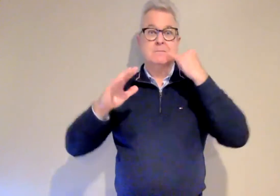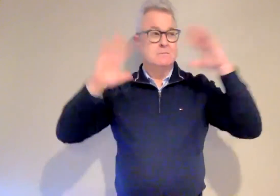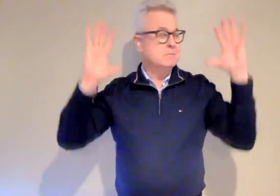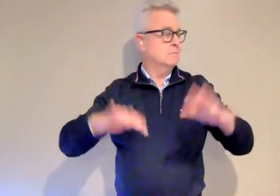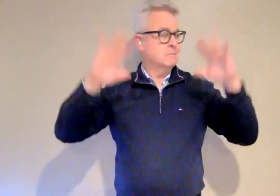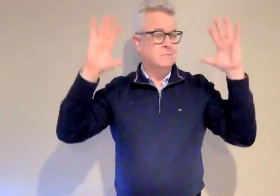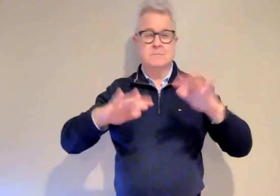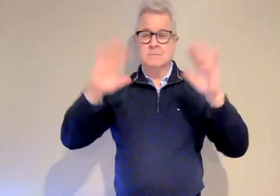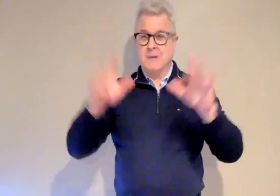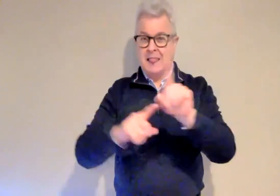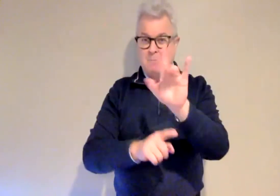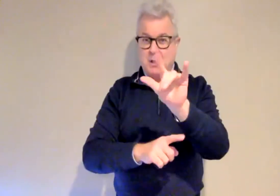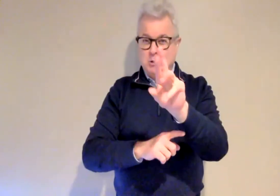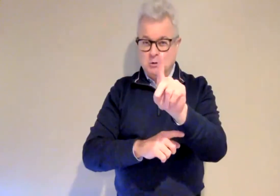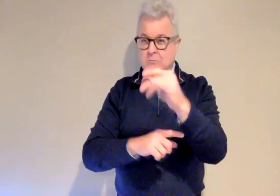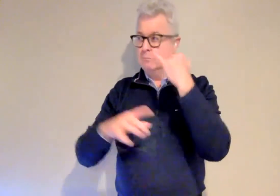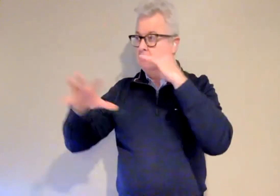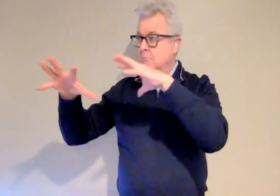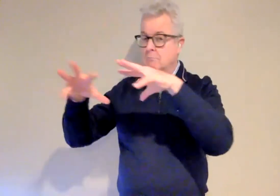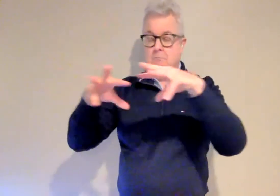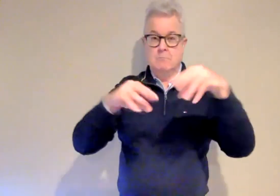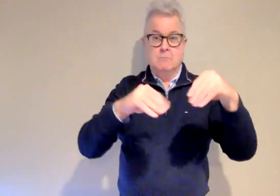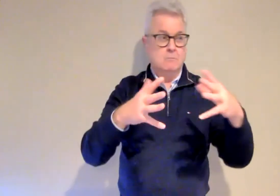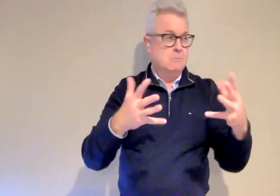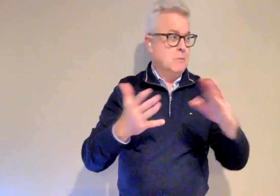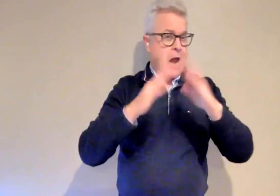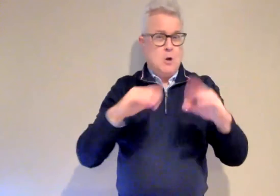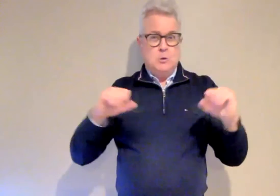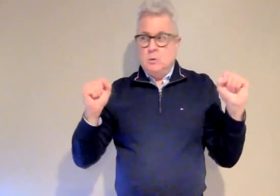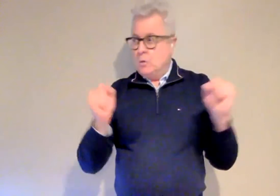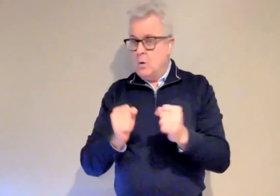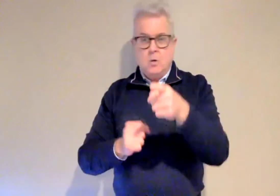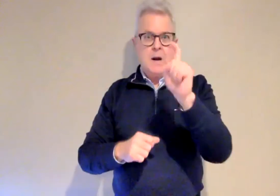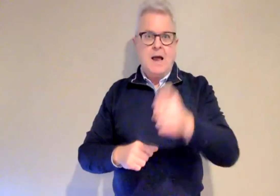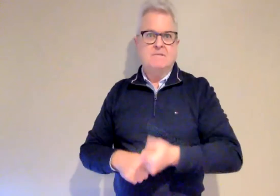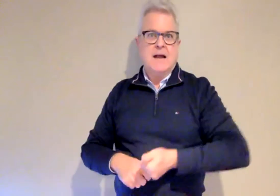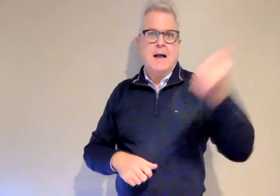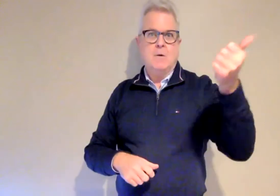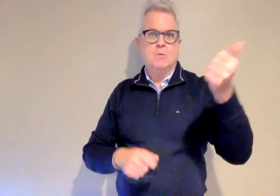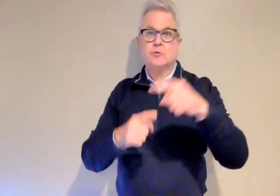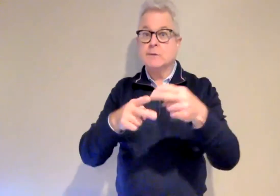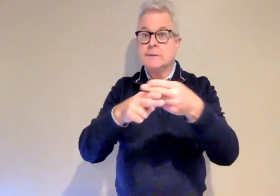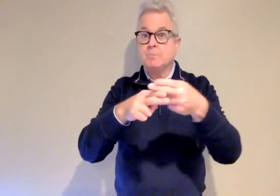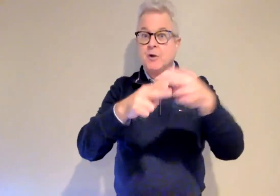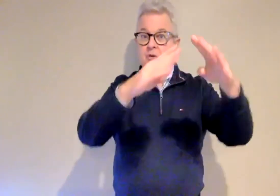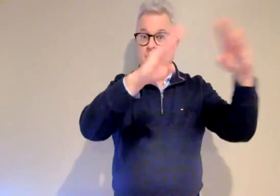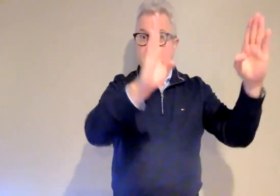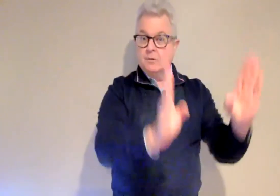need to grab it and take off. So during these snowstorms or blizzard, if there's a power outage, you may have to evacuate